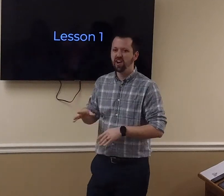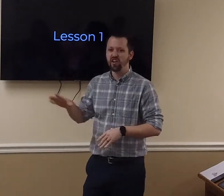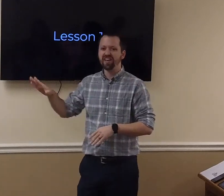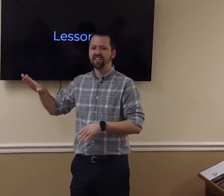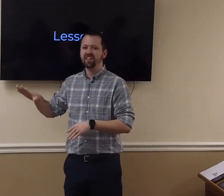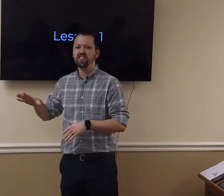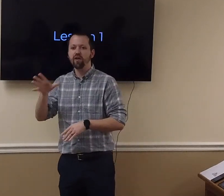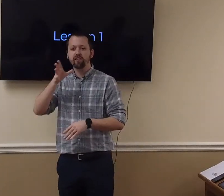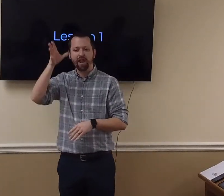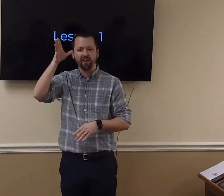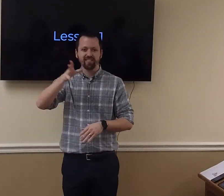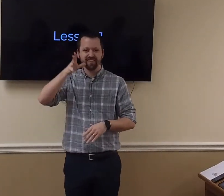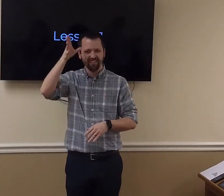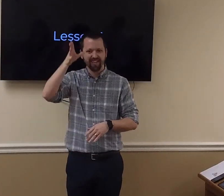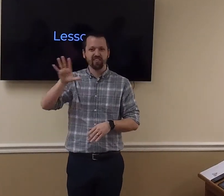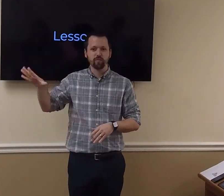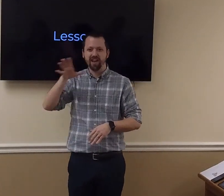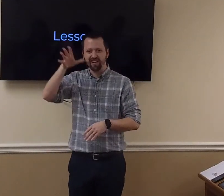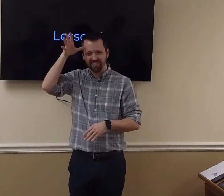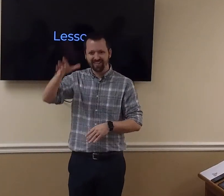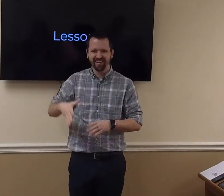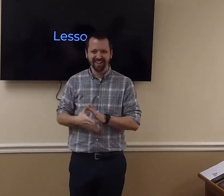No, that was his parents. That was his parents.